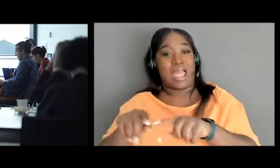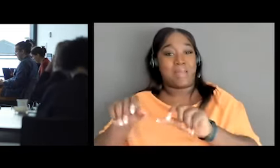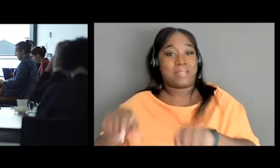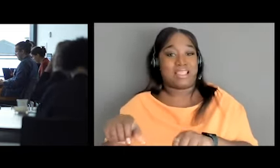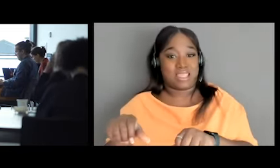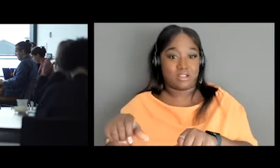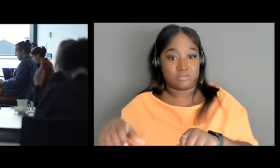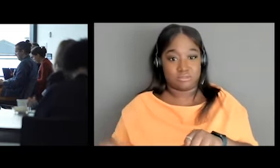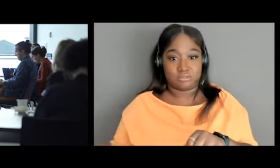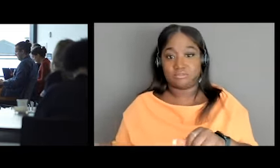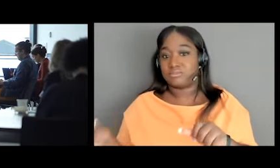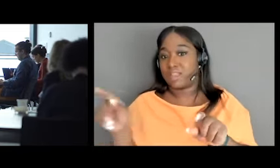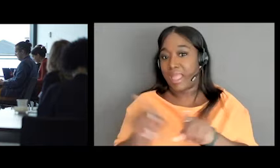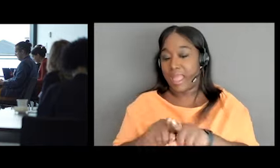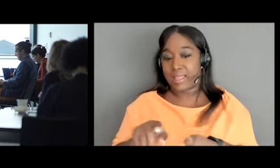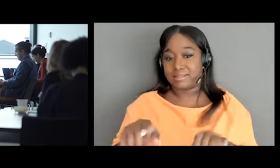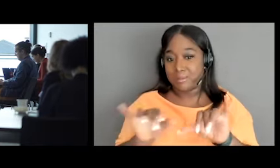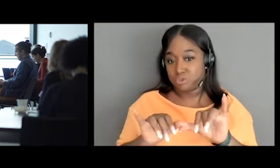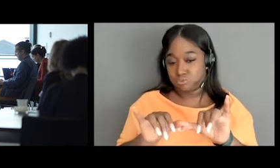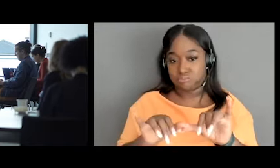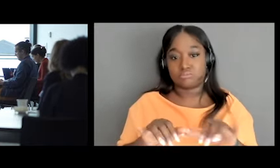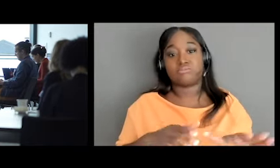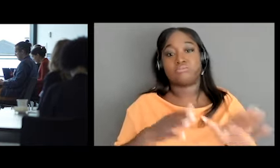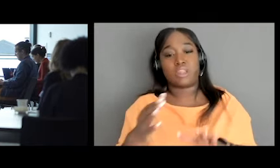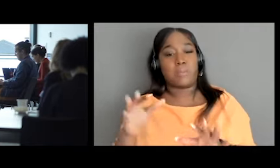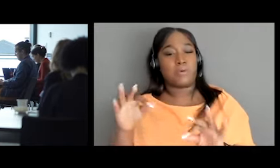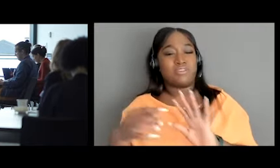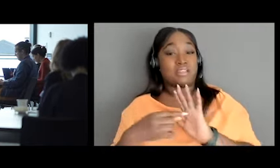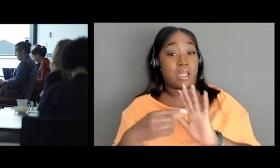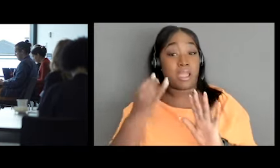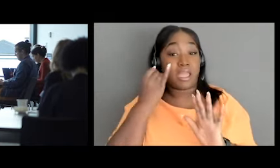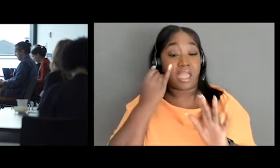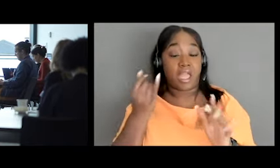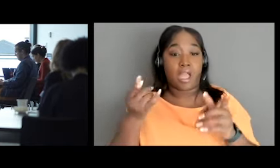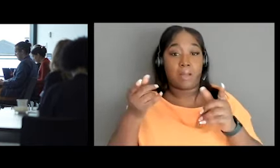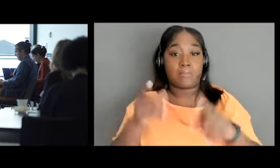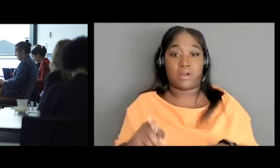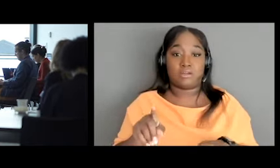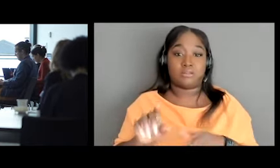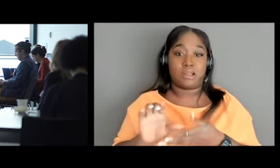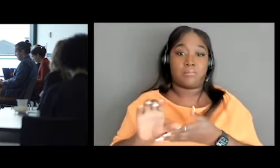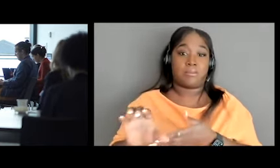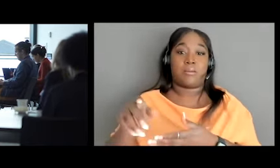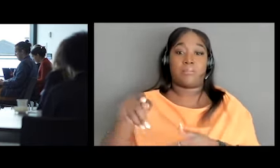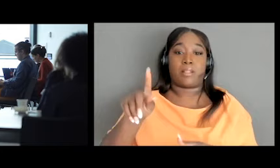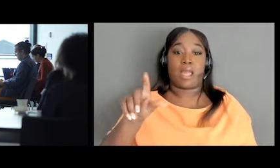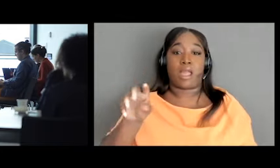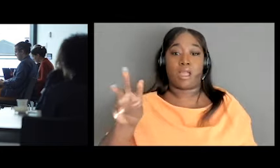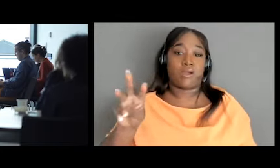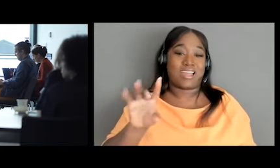example of this is like once somebody plows an 8-lane highway through a